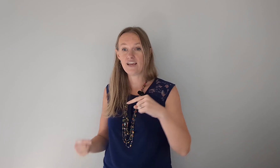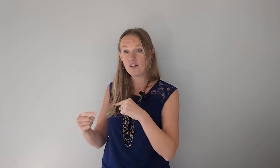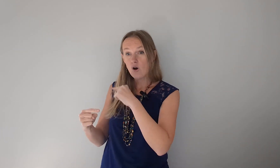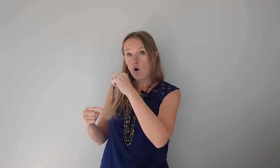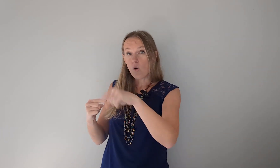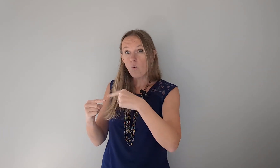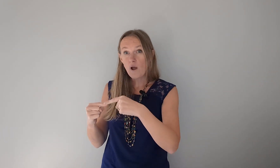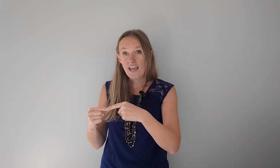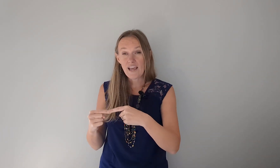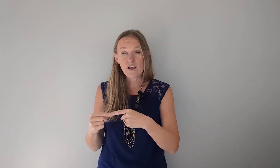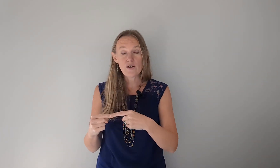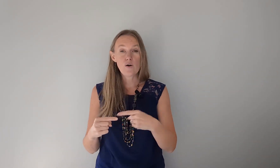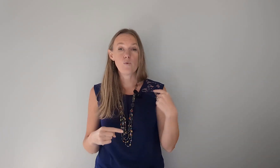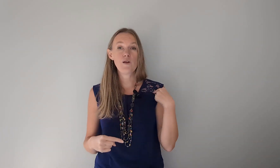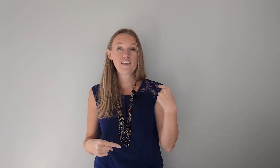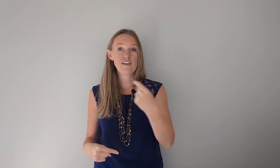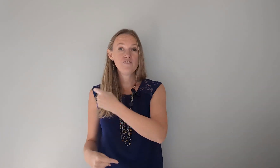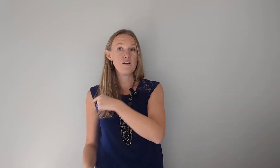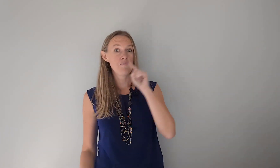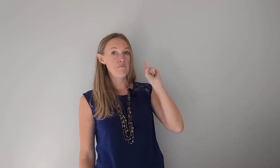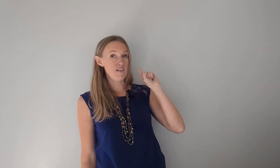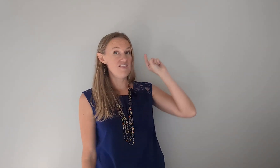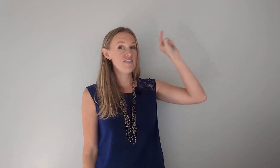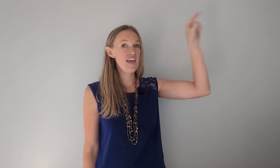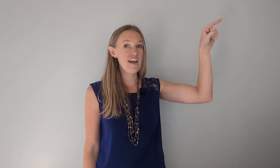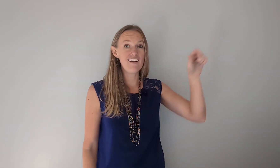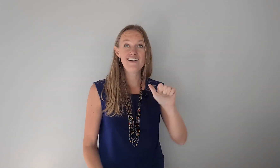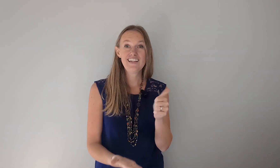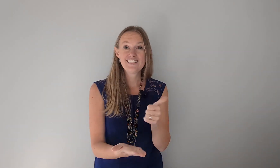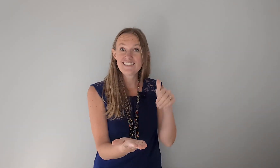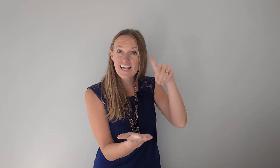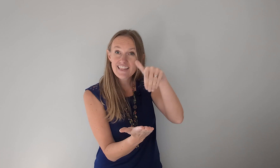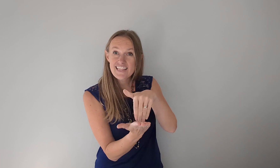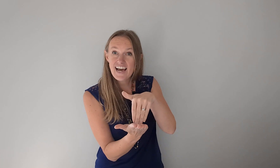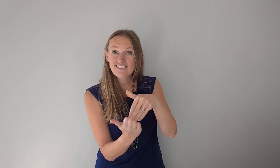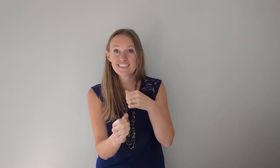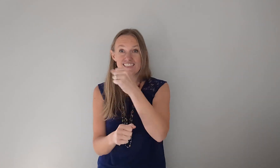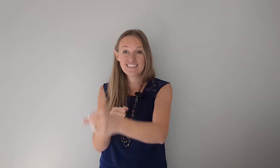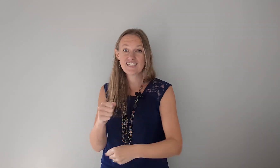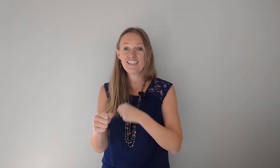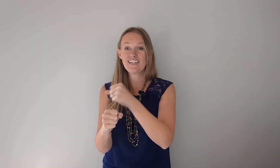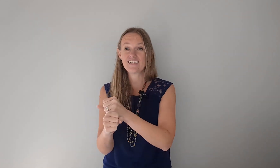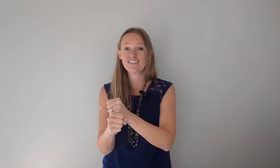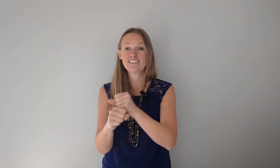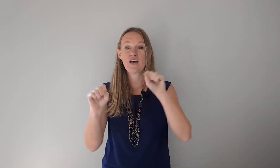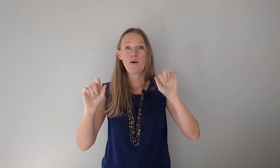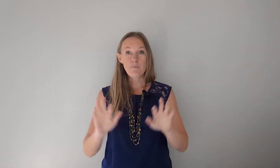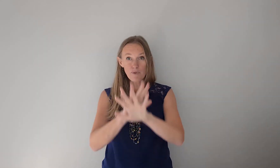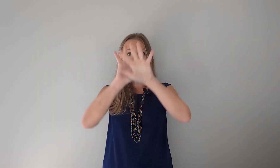then when we've been there 10,000 years,